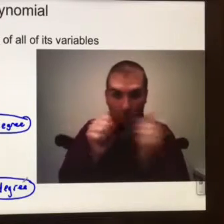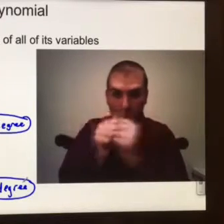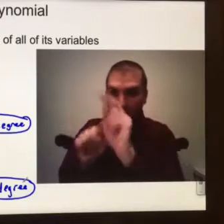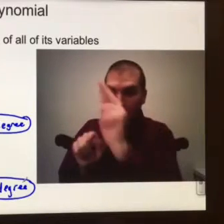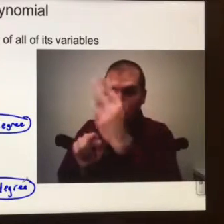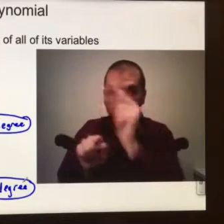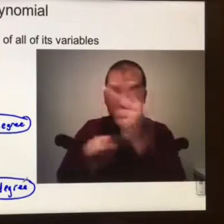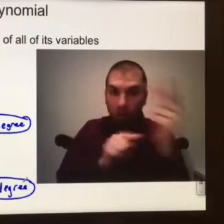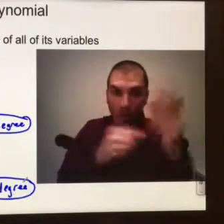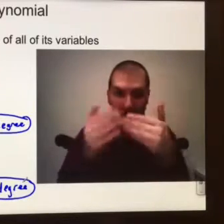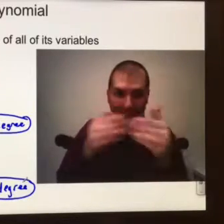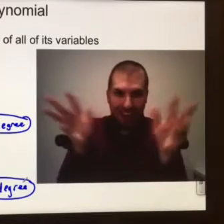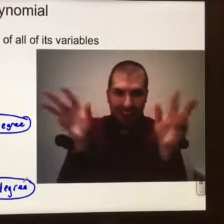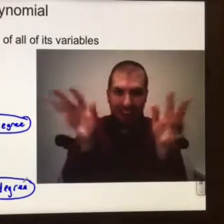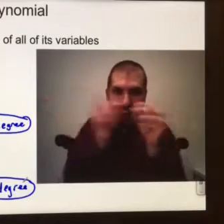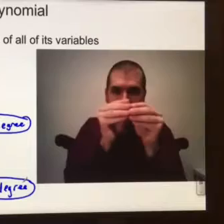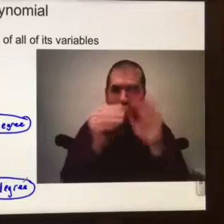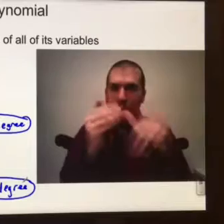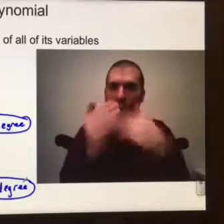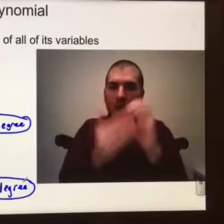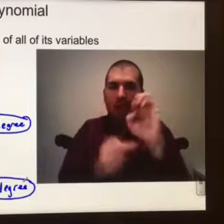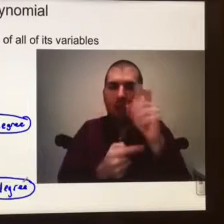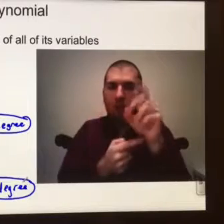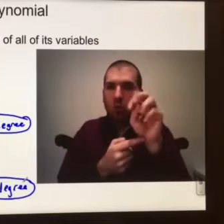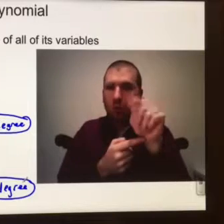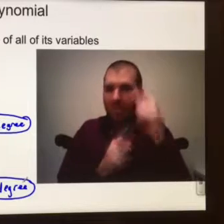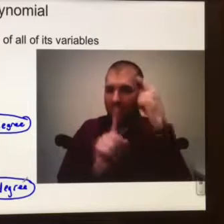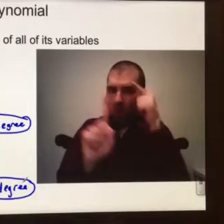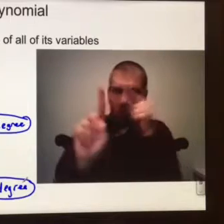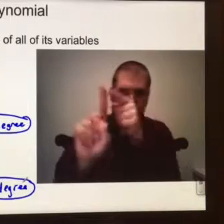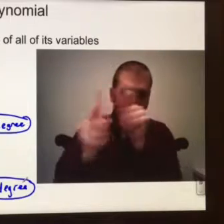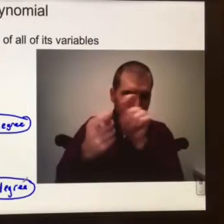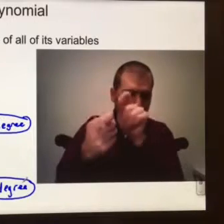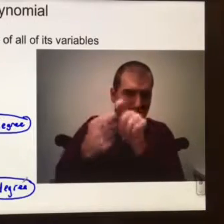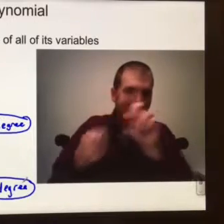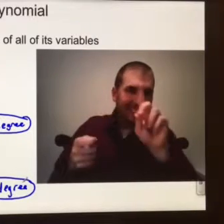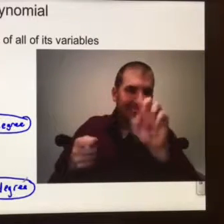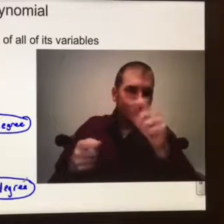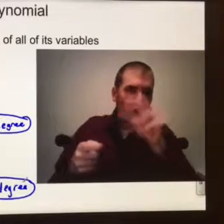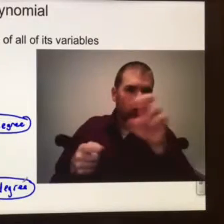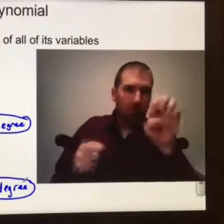It's important to look at the letters and the numbers and to figure out all together